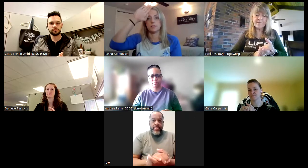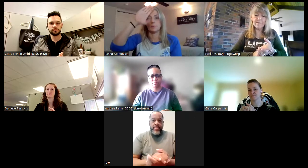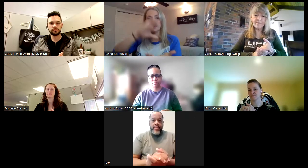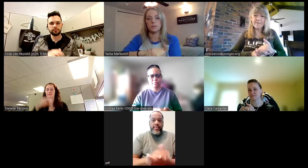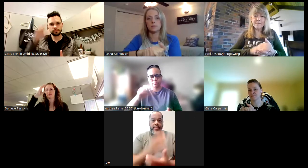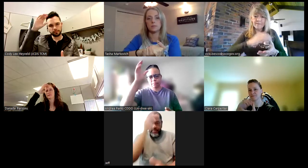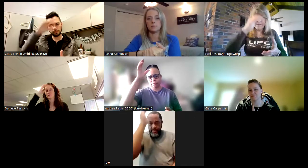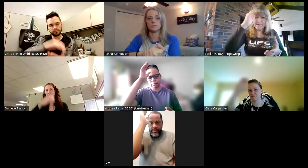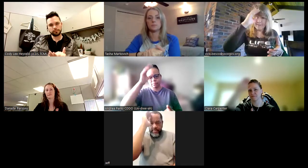husband,